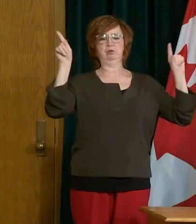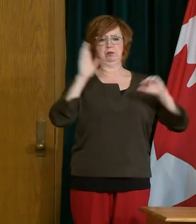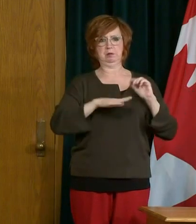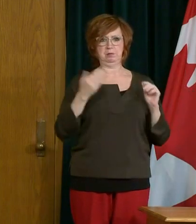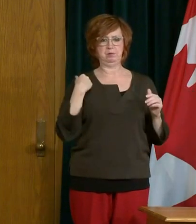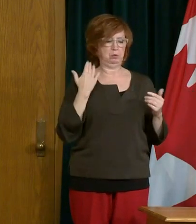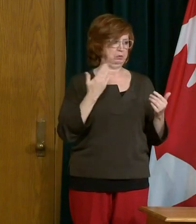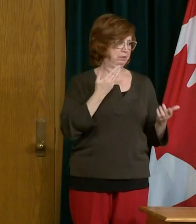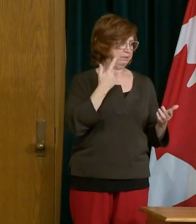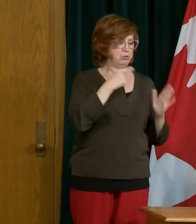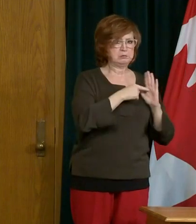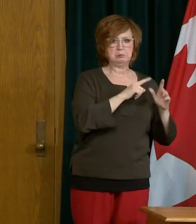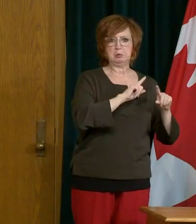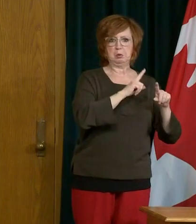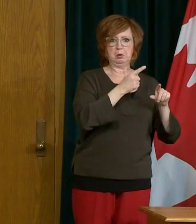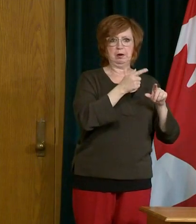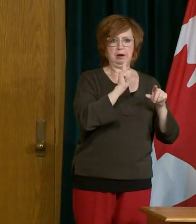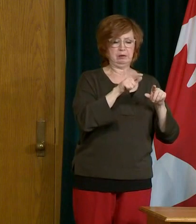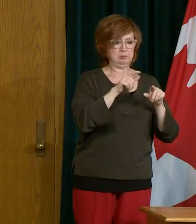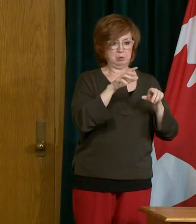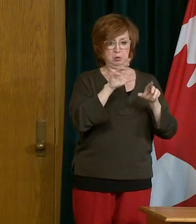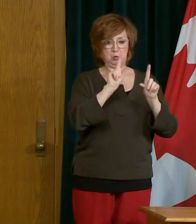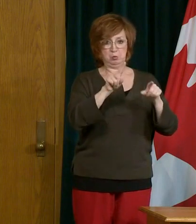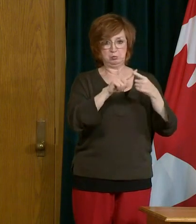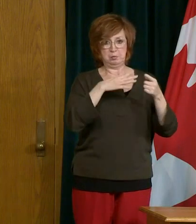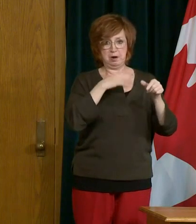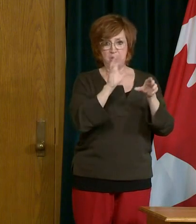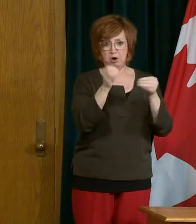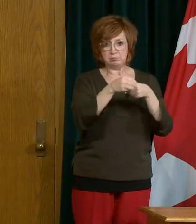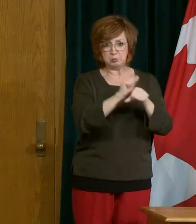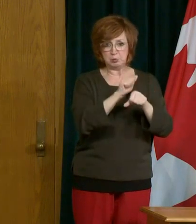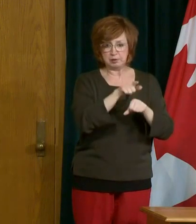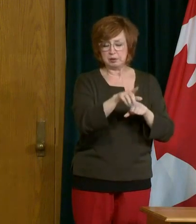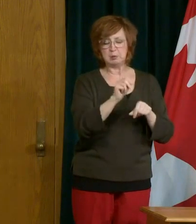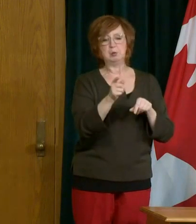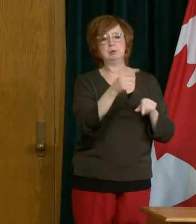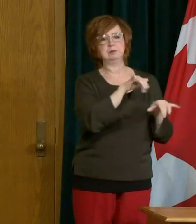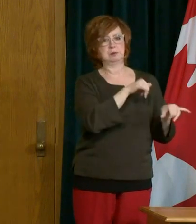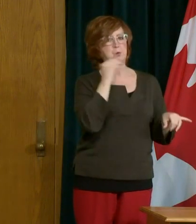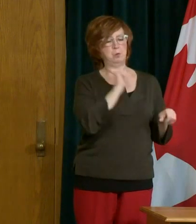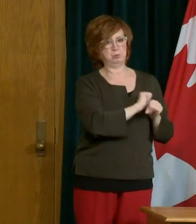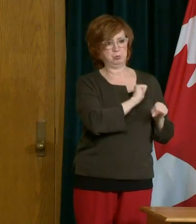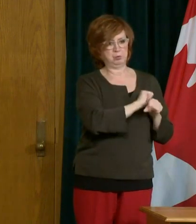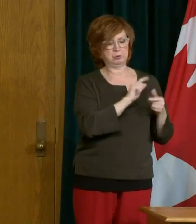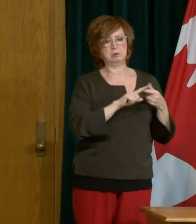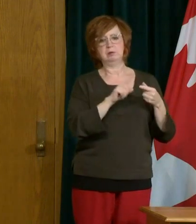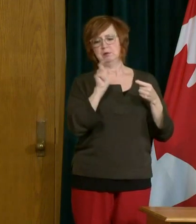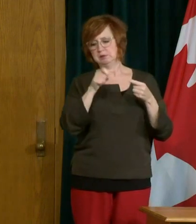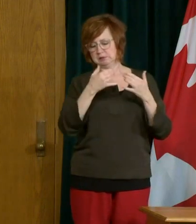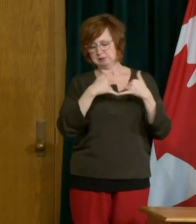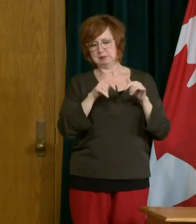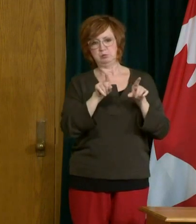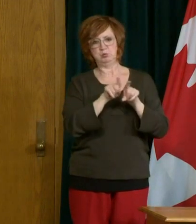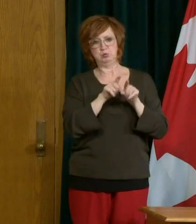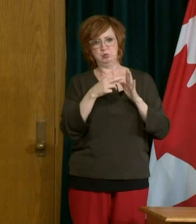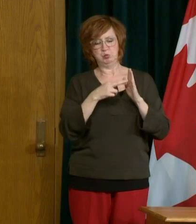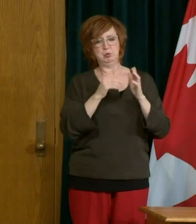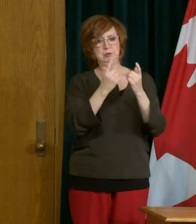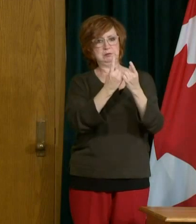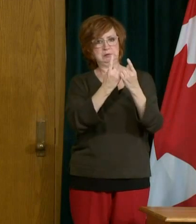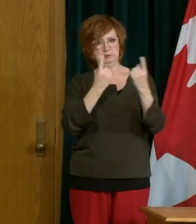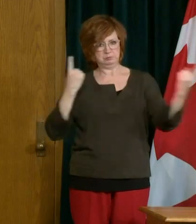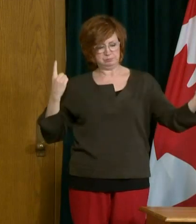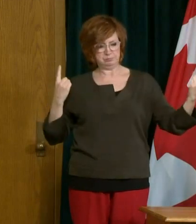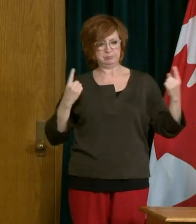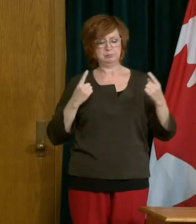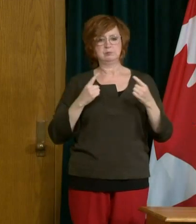home. All of us, hopefully, are physically distancing, and we are washing our hands more often. And